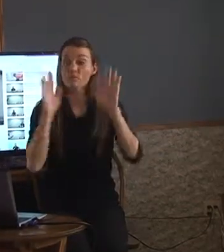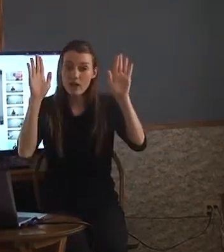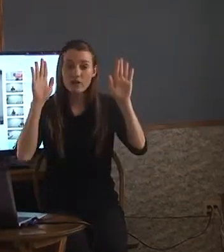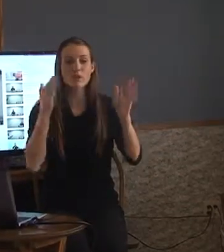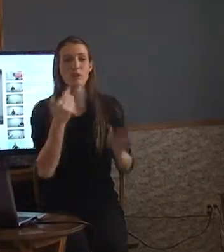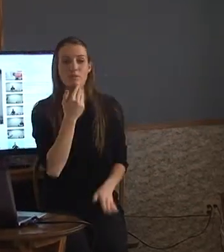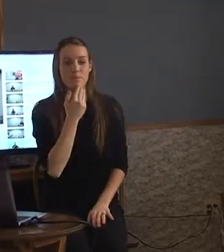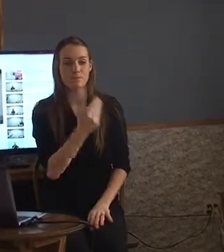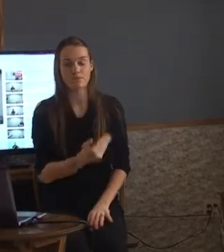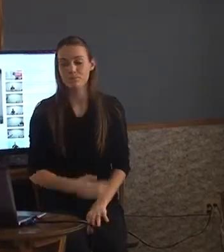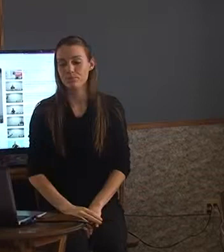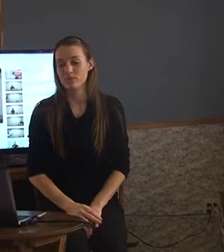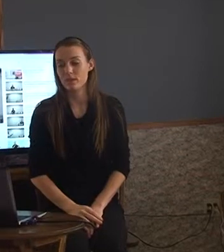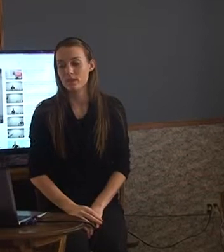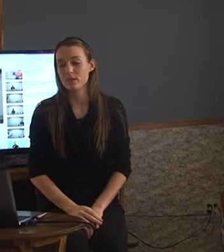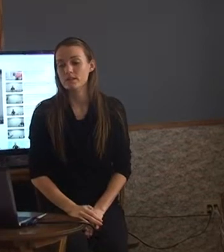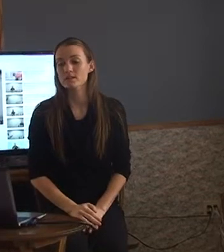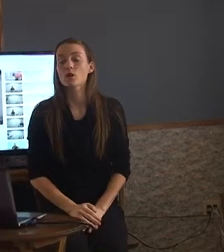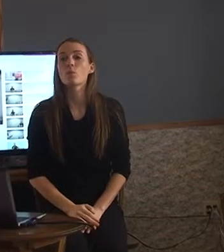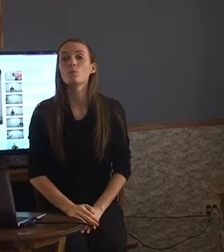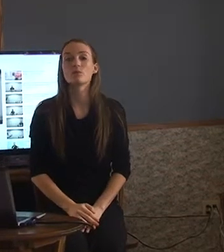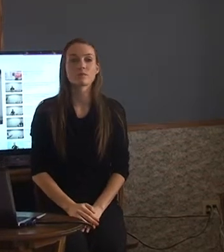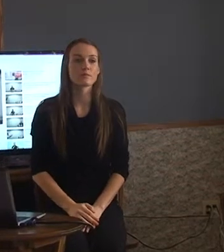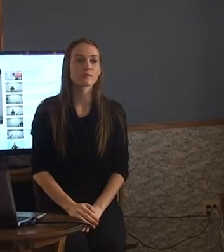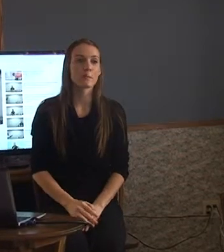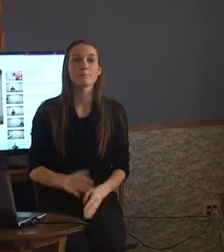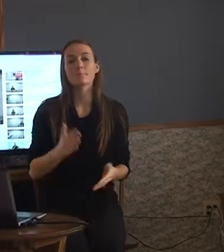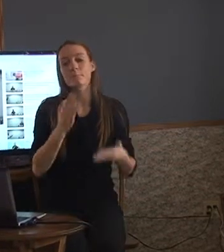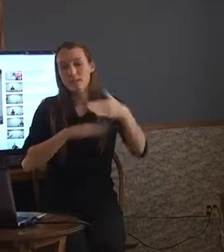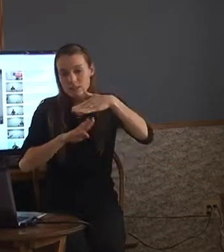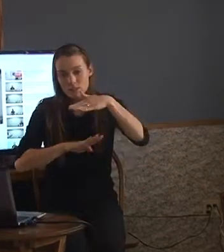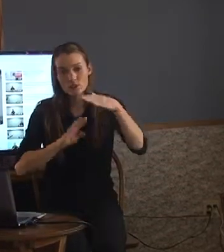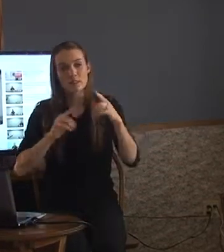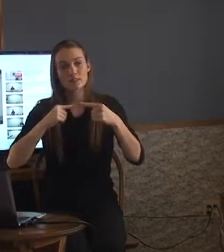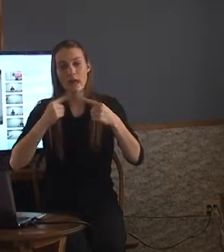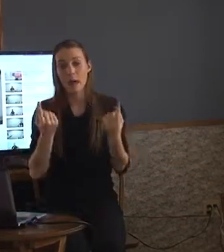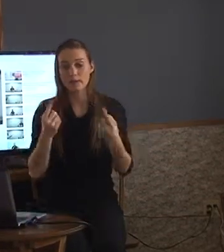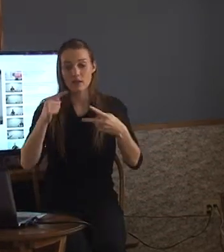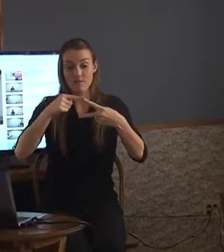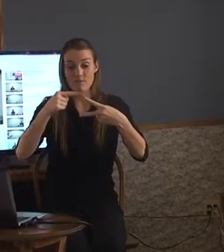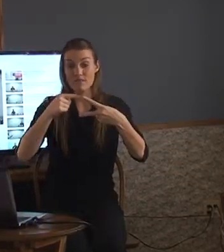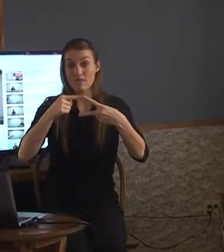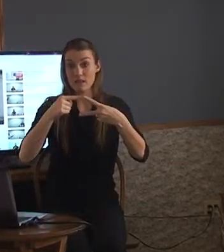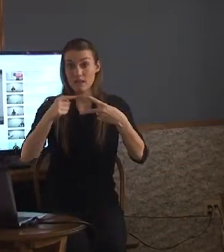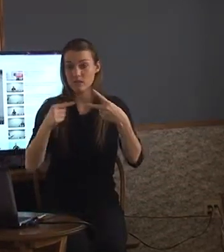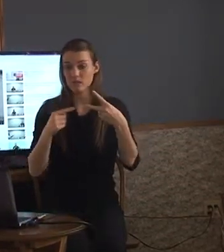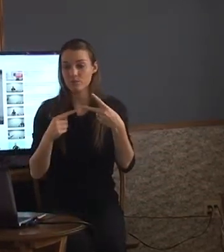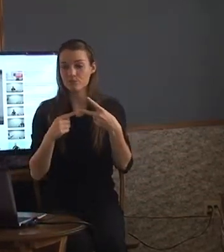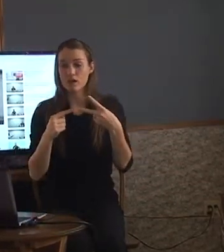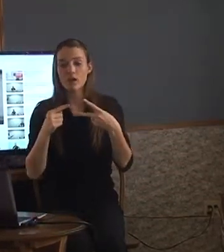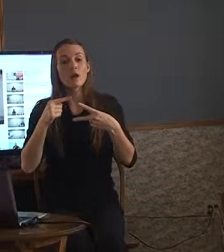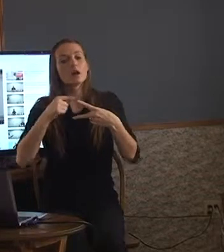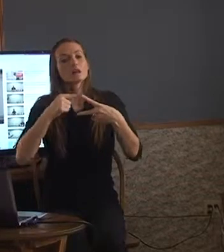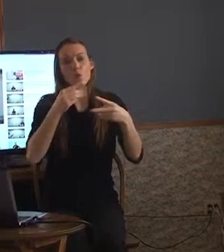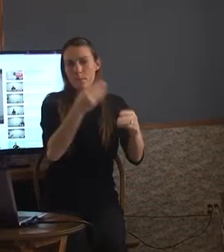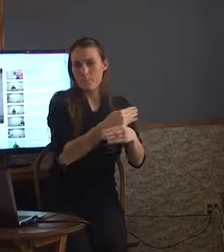And essentially, it's the opposite of this statement. Whereas mathematical operations are meaningless here, they are meaningful here. That's really the only